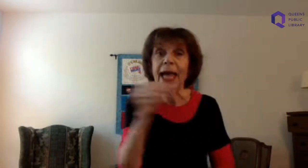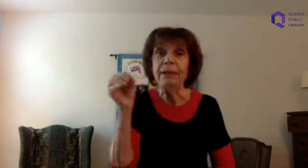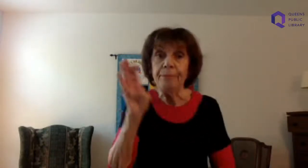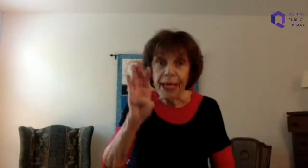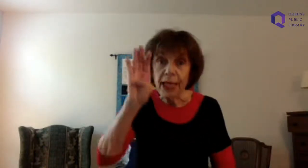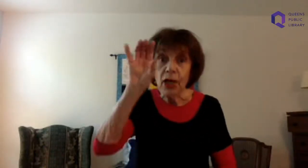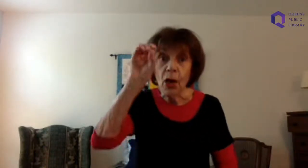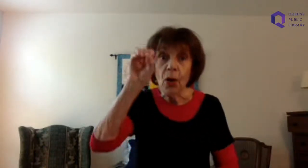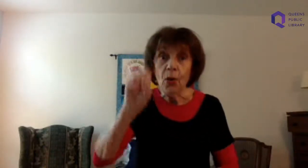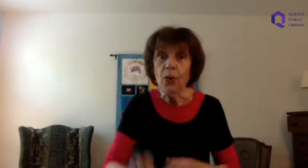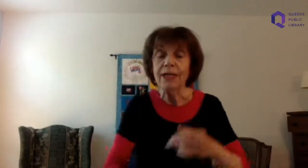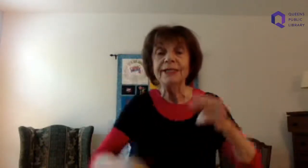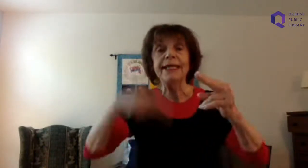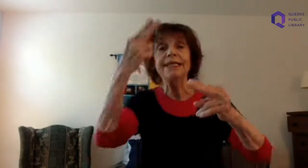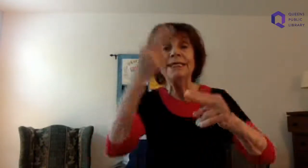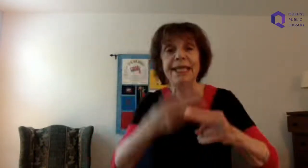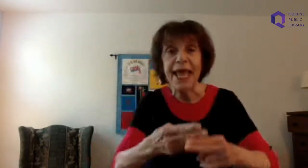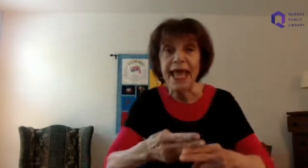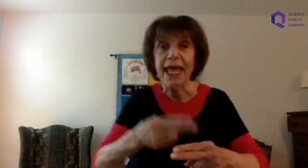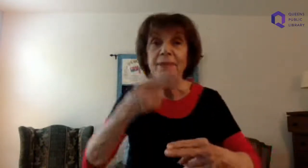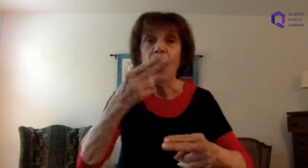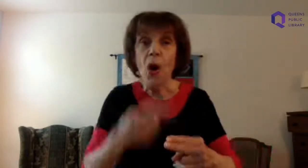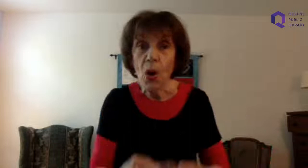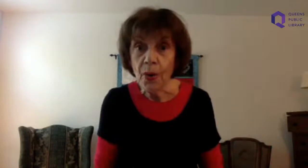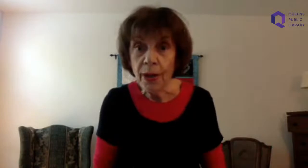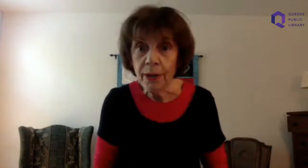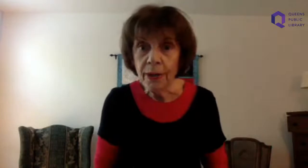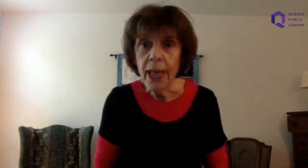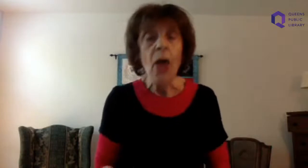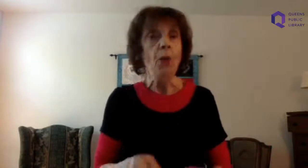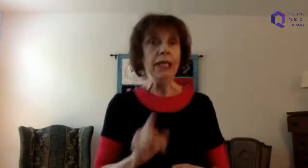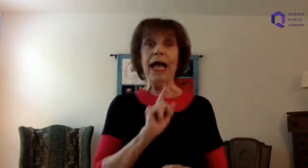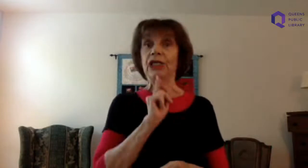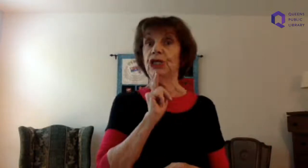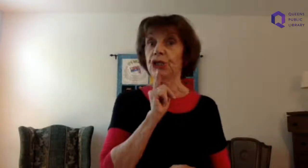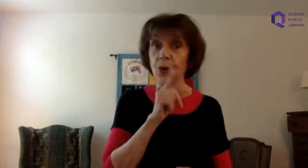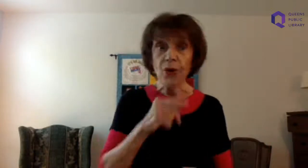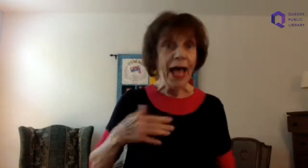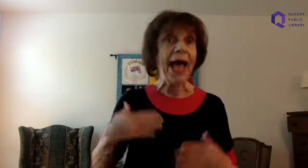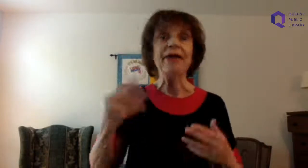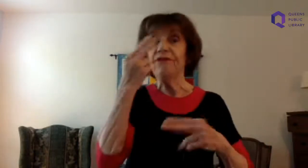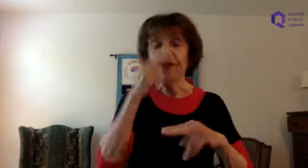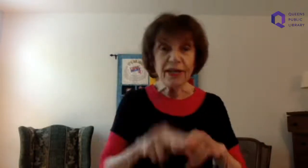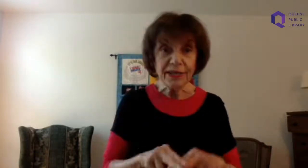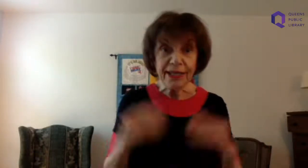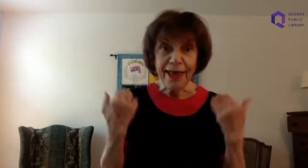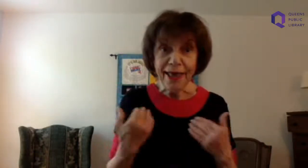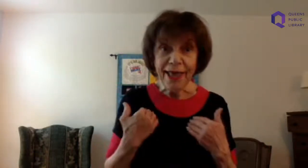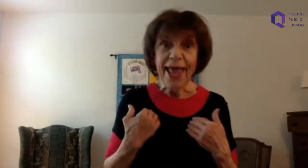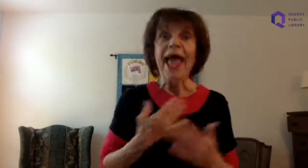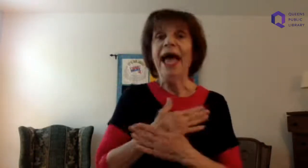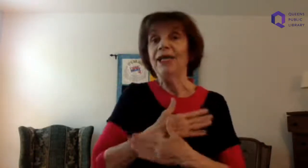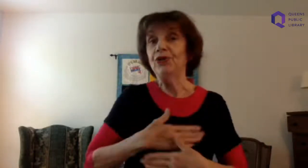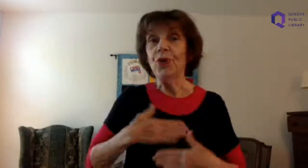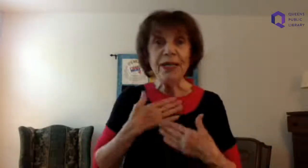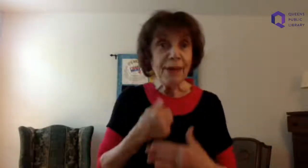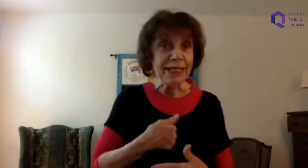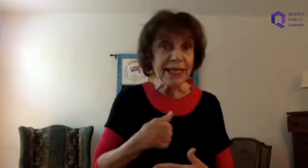And Bingo was his name. Oh, well, I sure had fun today and enjoyed